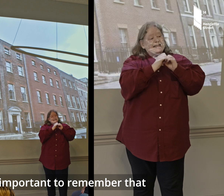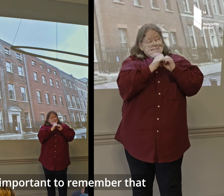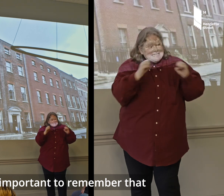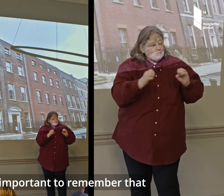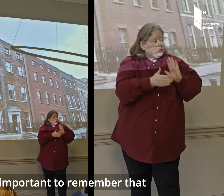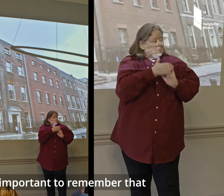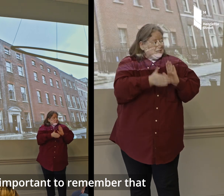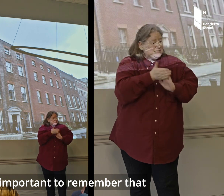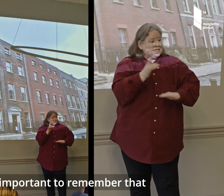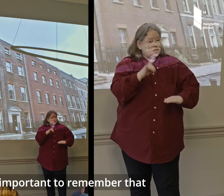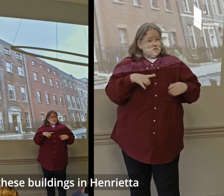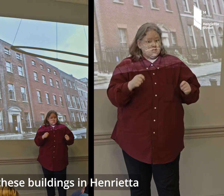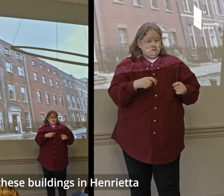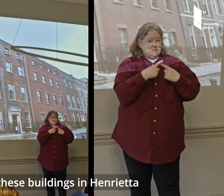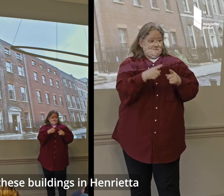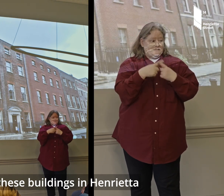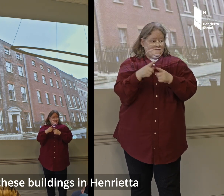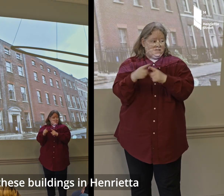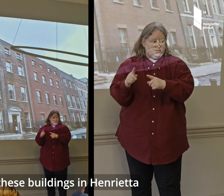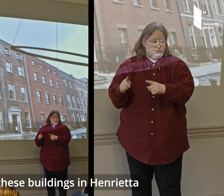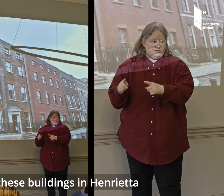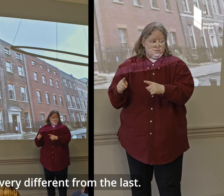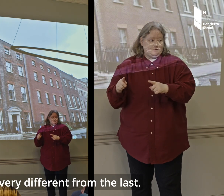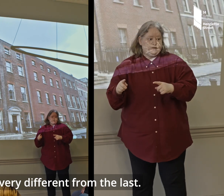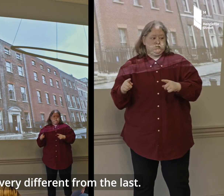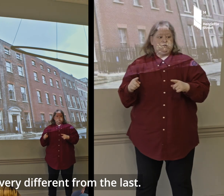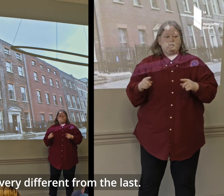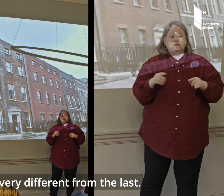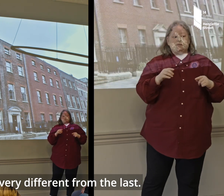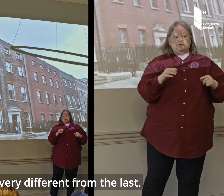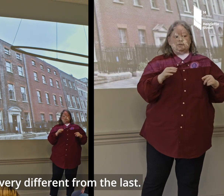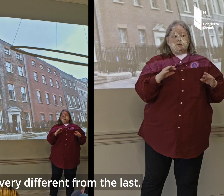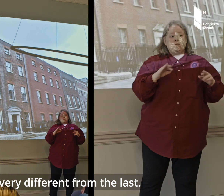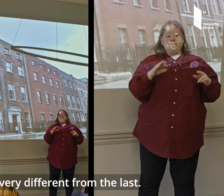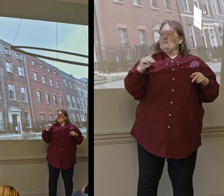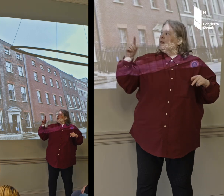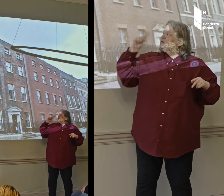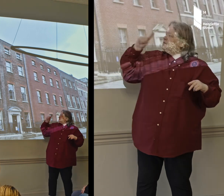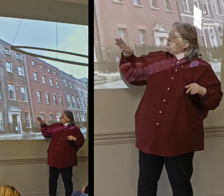It's really important to remember that each of these buildings in Henrietta Street is very different from the last.